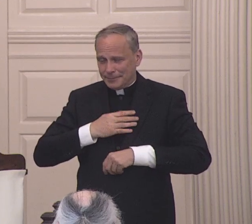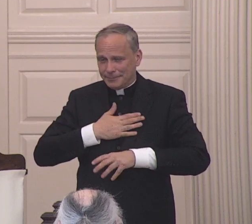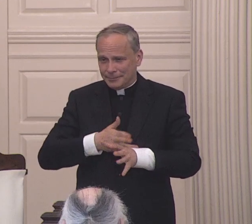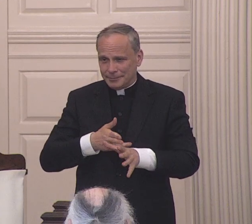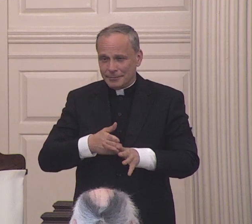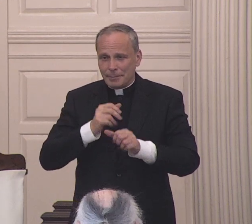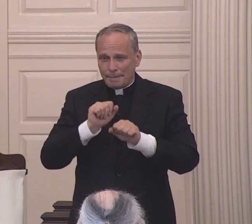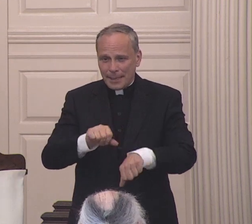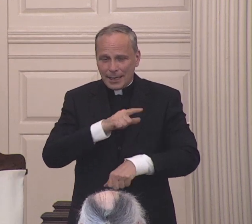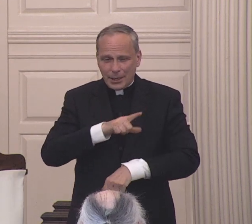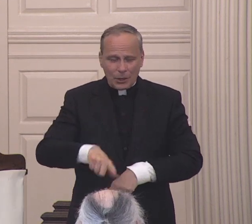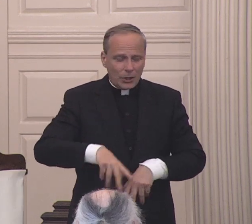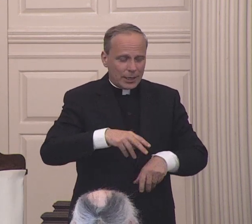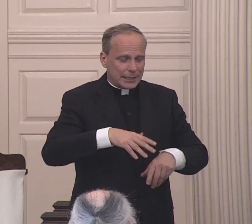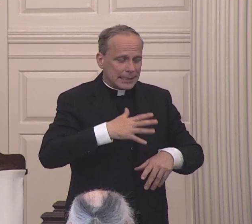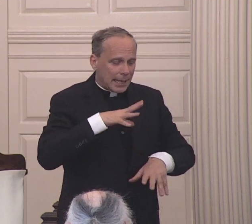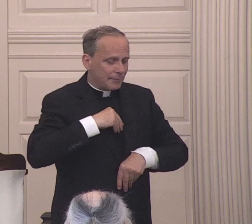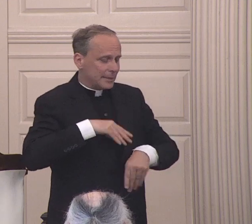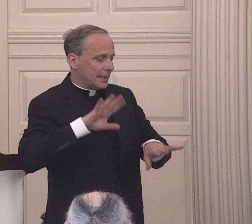Father.